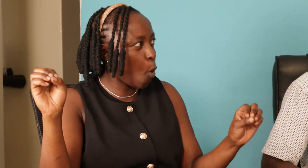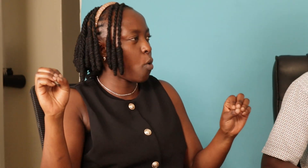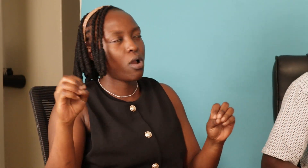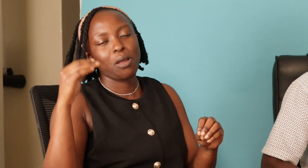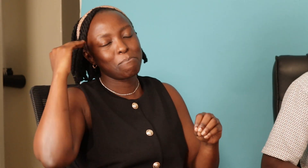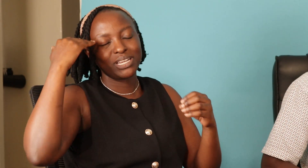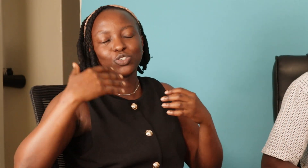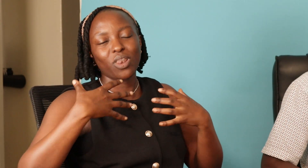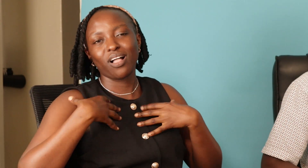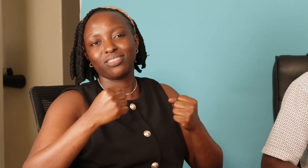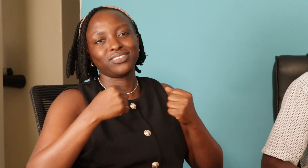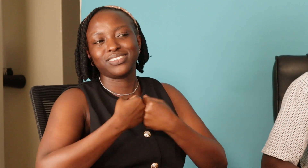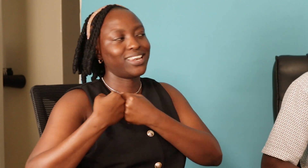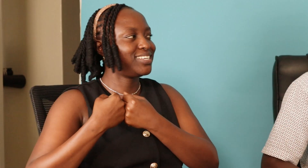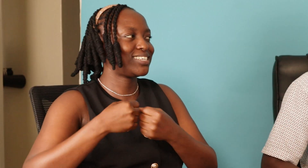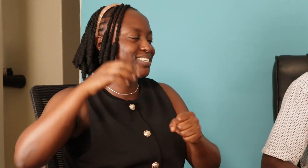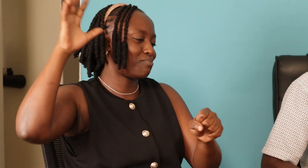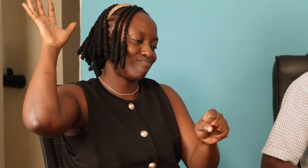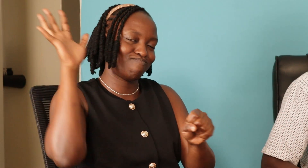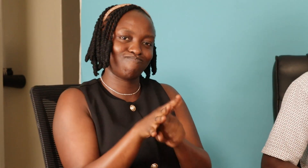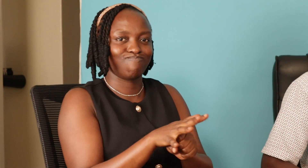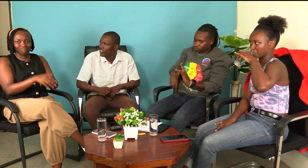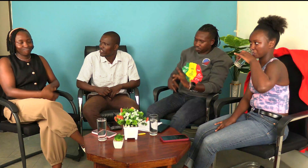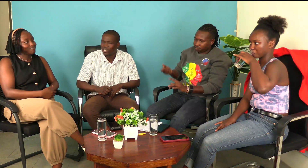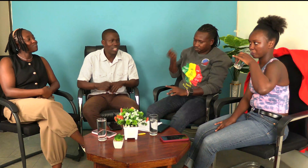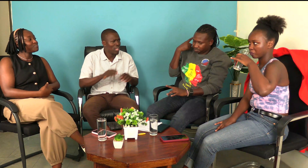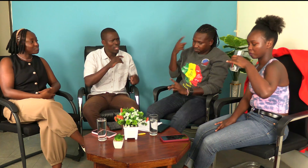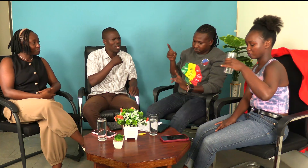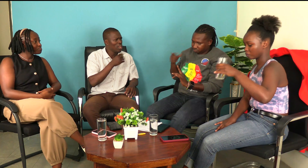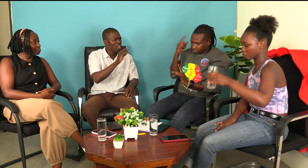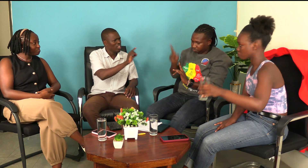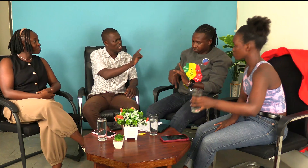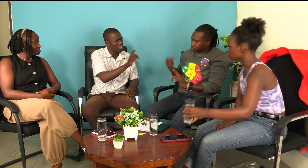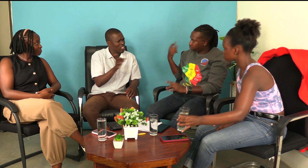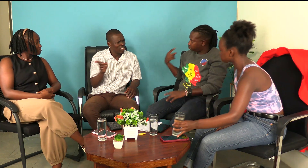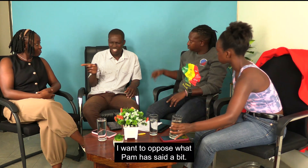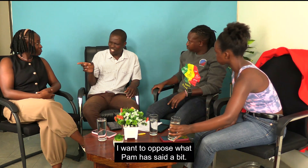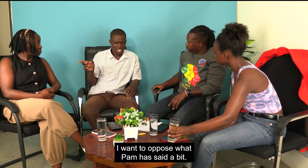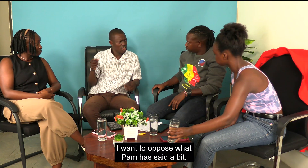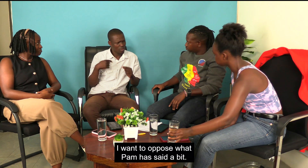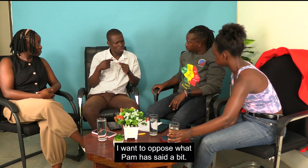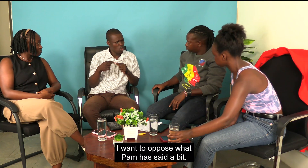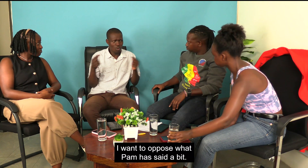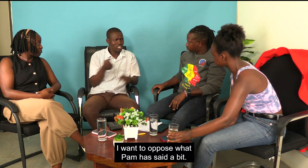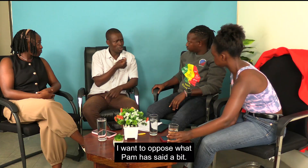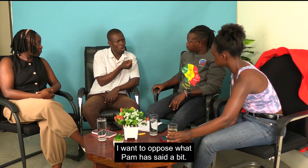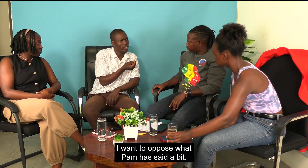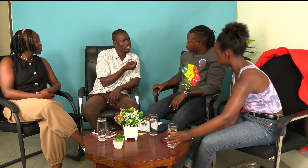no language, then your mental health also, you can have very many challenges. Yeah, But because you cannot understand. on that Yeah.